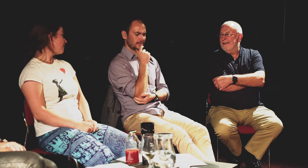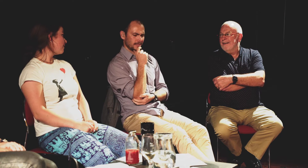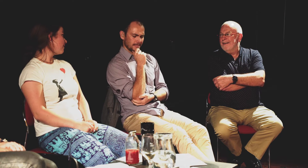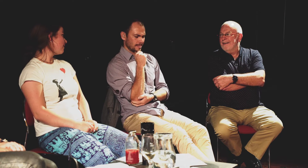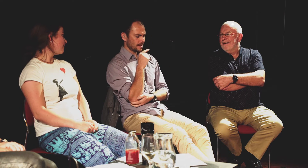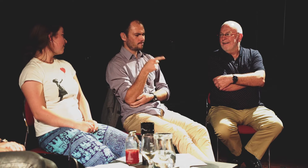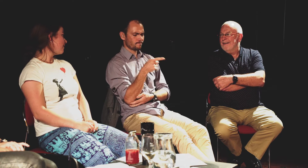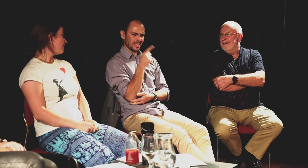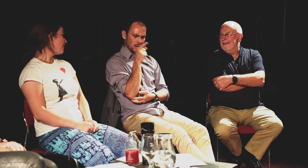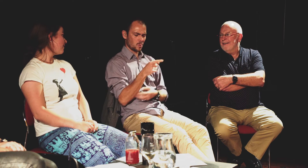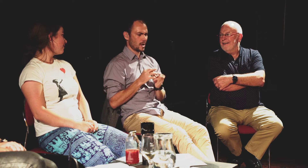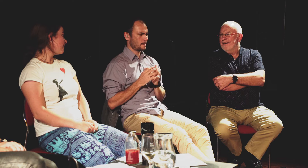like, okay. Can